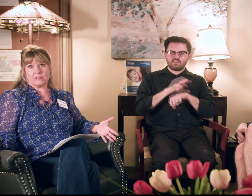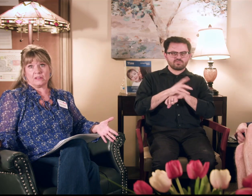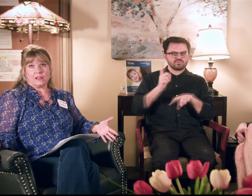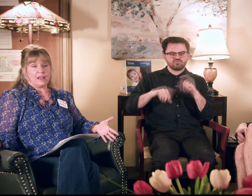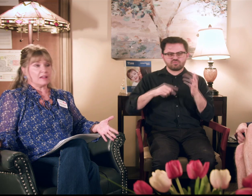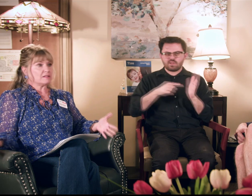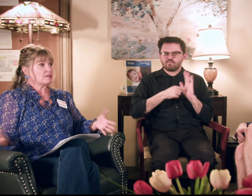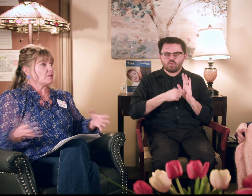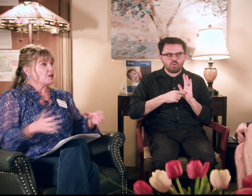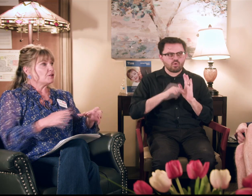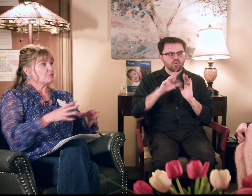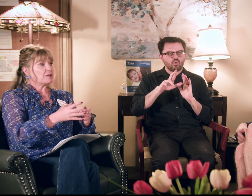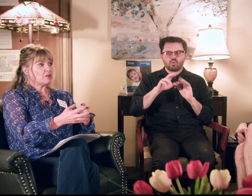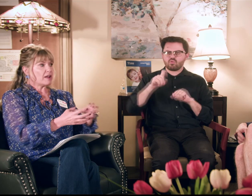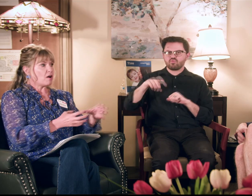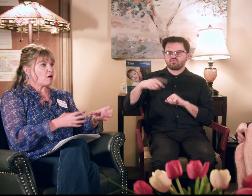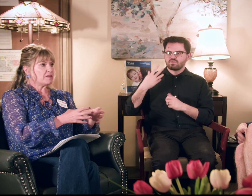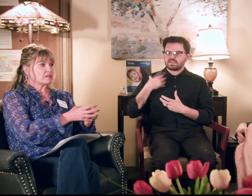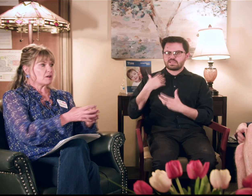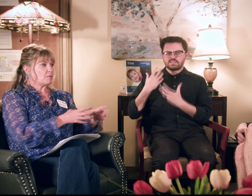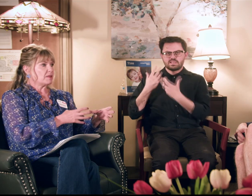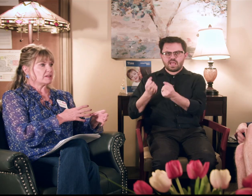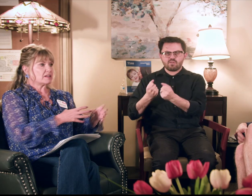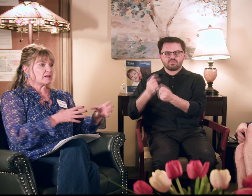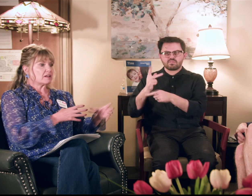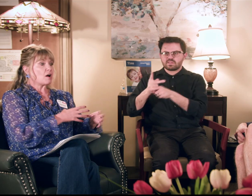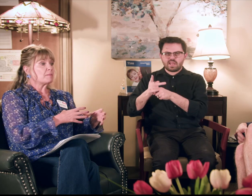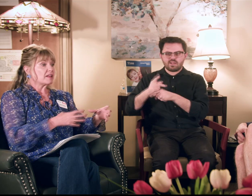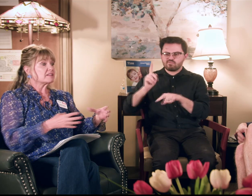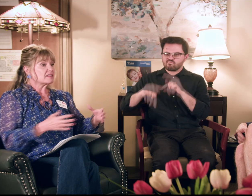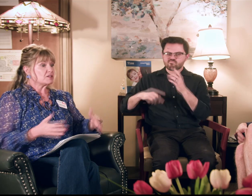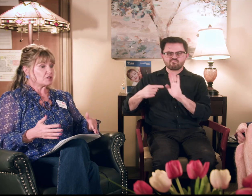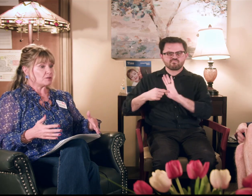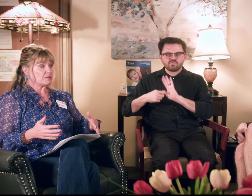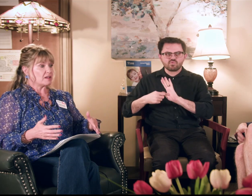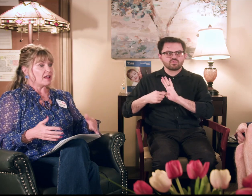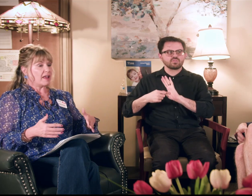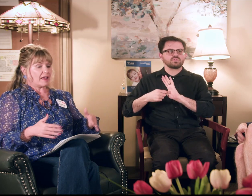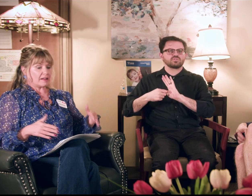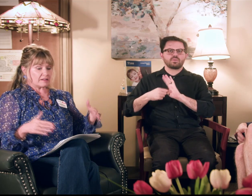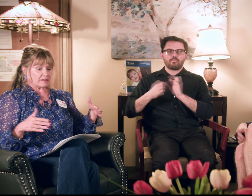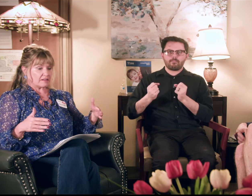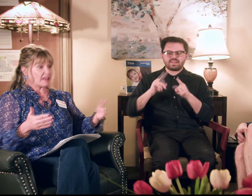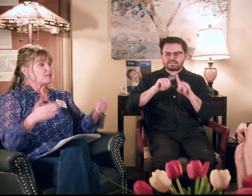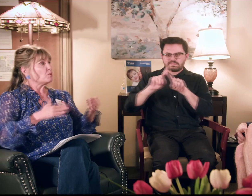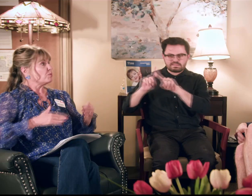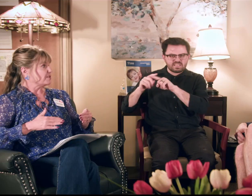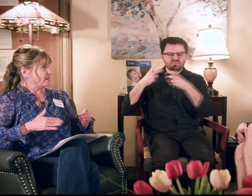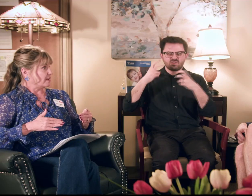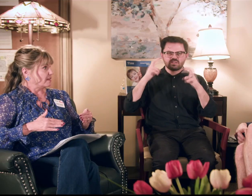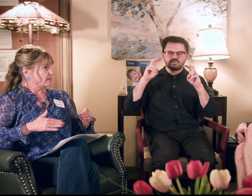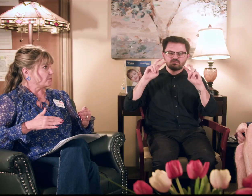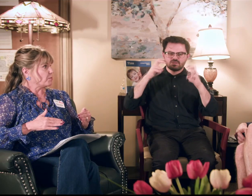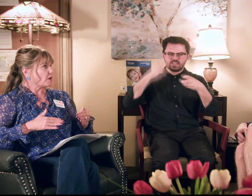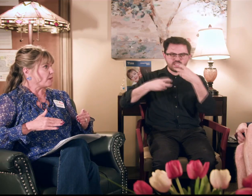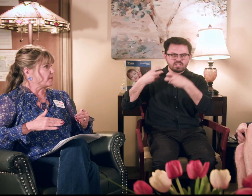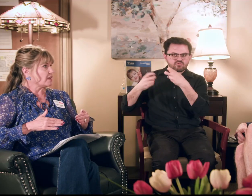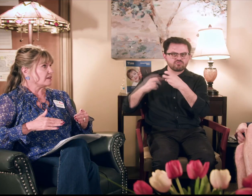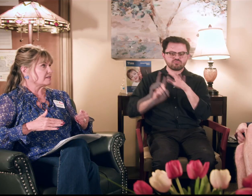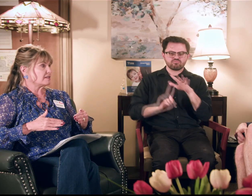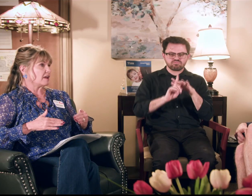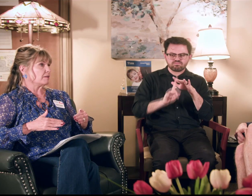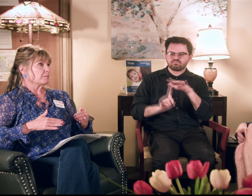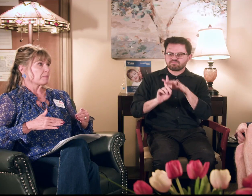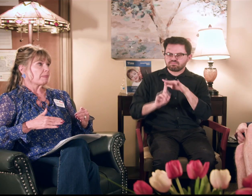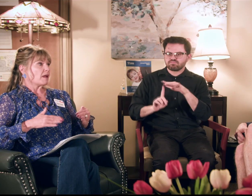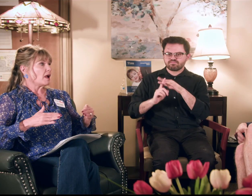health resources. And so you're figuring out all these complex issues, and that's what we're seeing is people